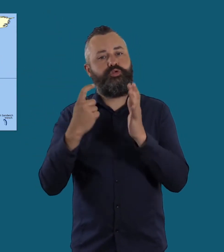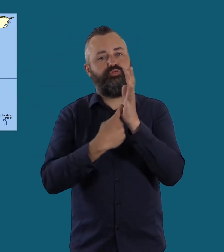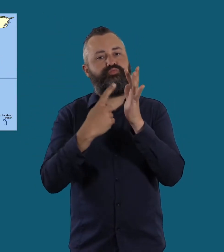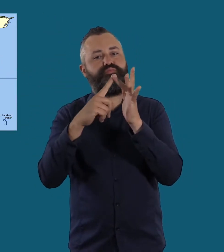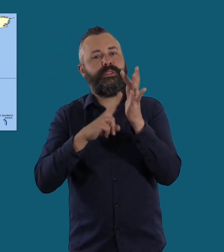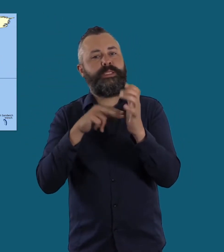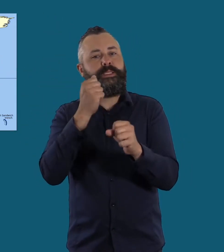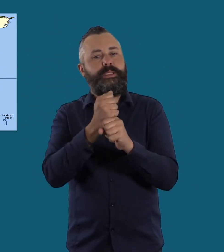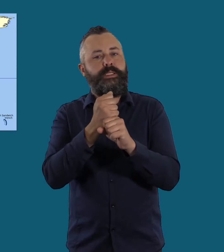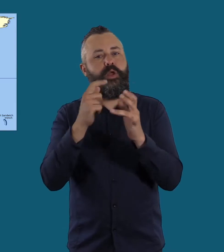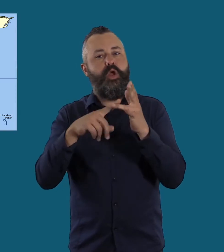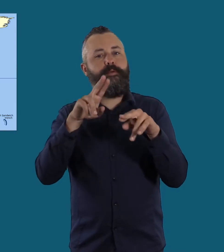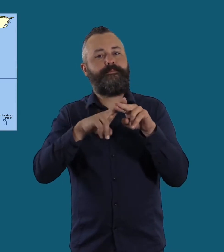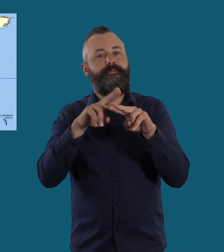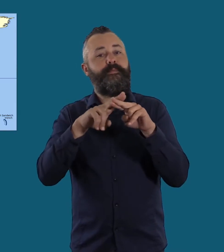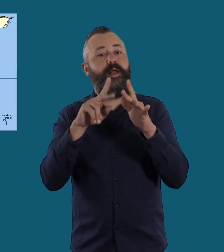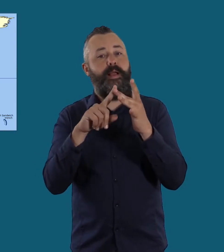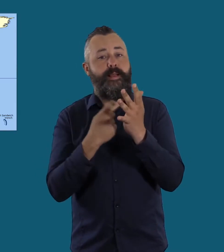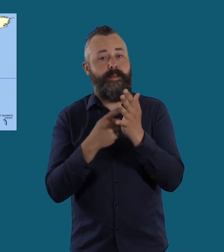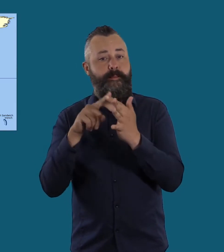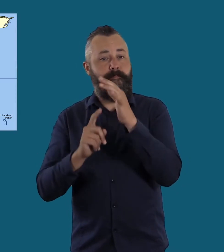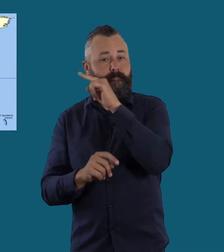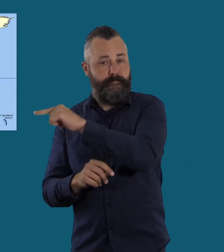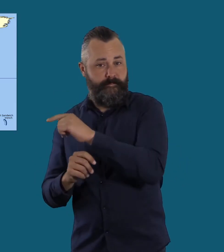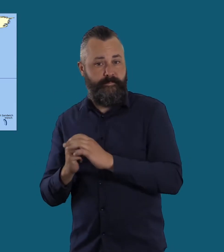This boundary is commonly known as the Ring of Fire.